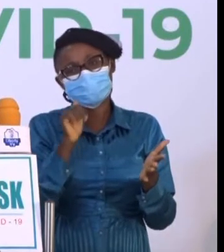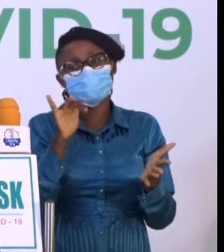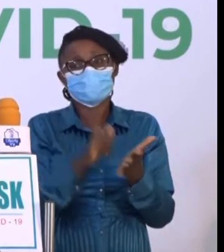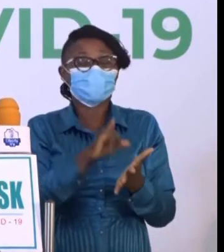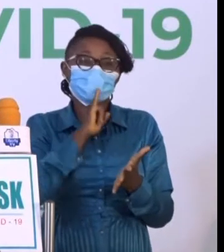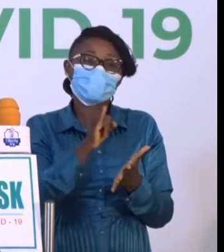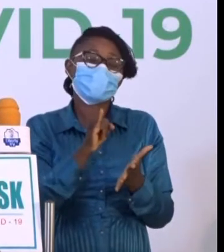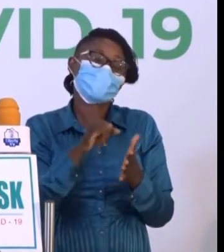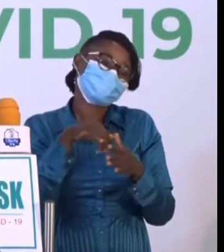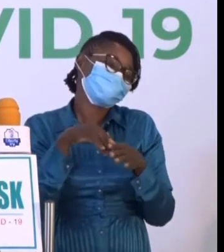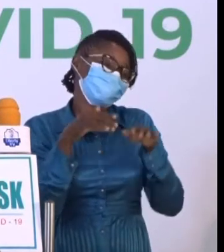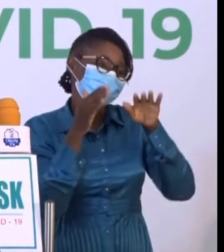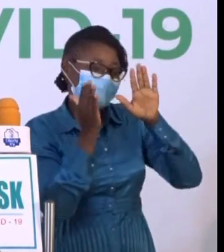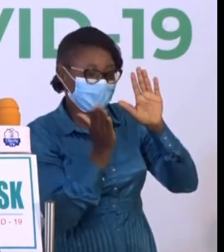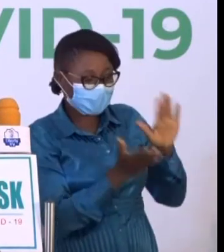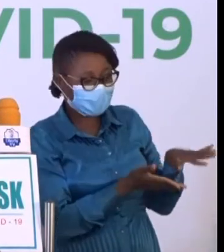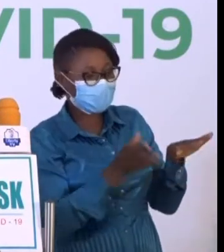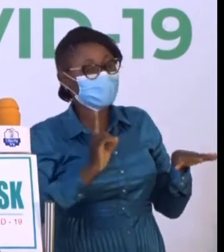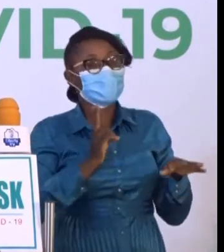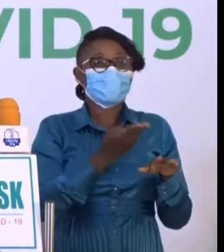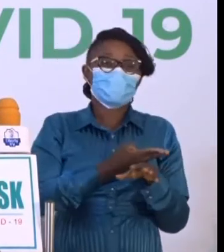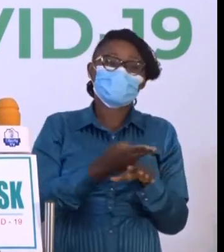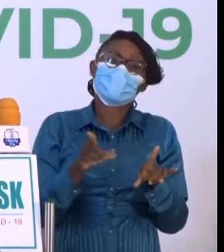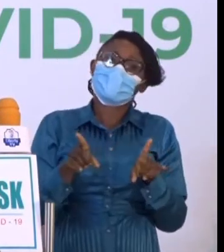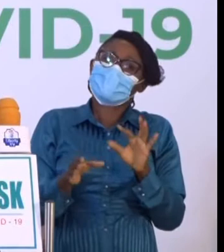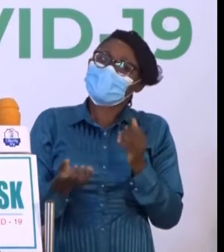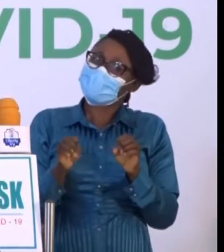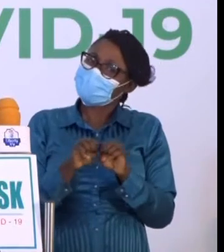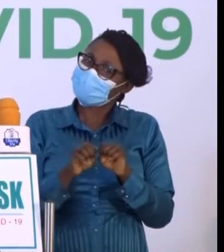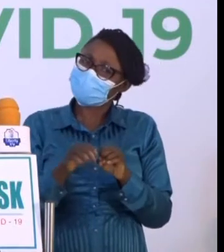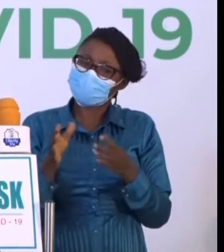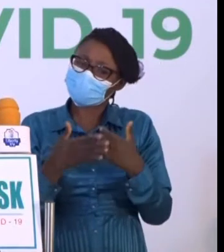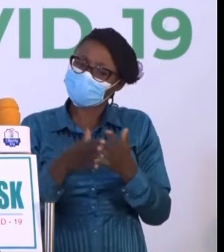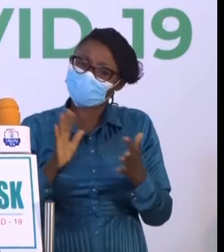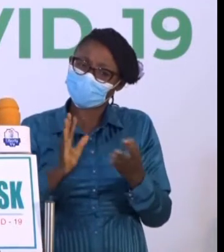that it is going away, even though it looks as if the figures are reducing here.